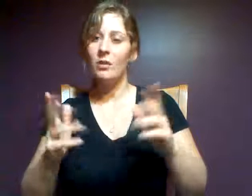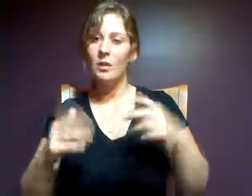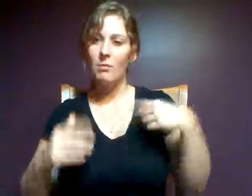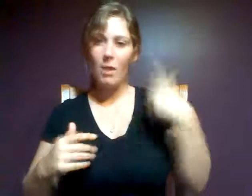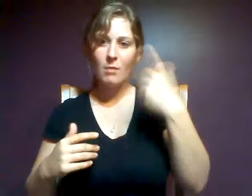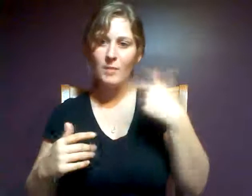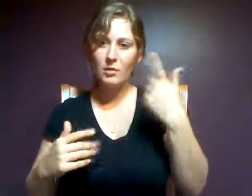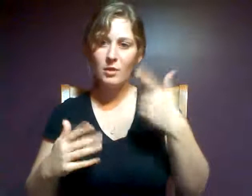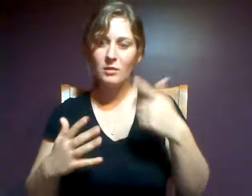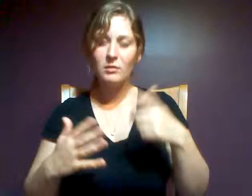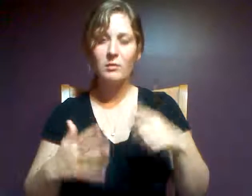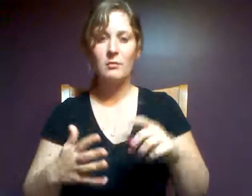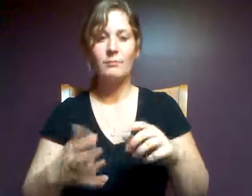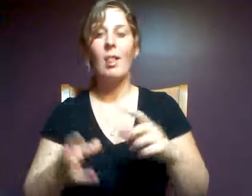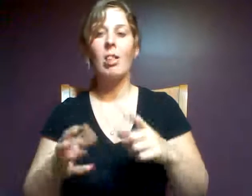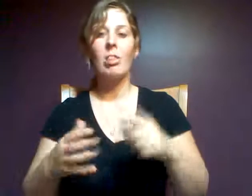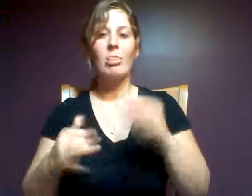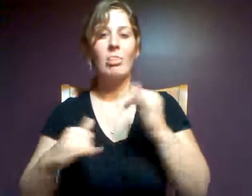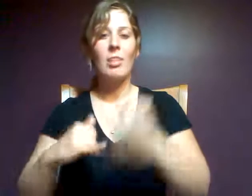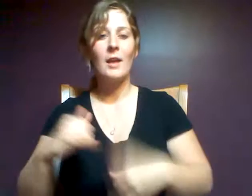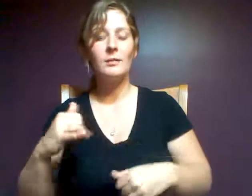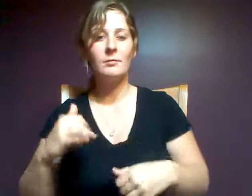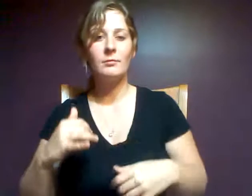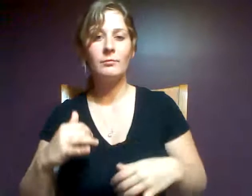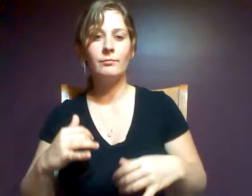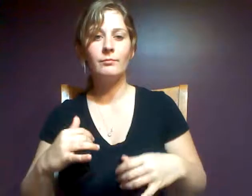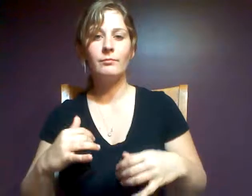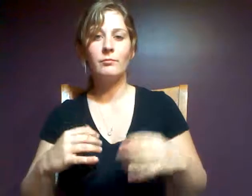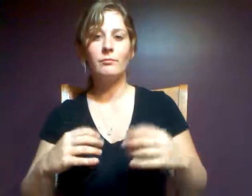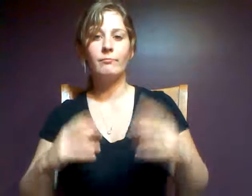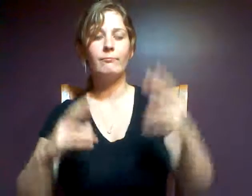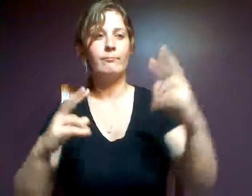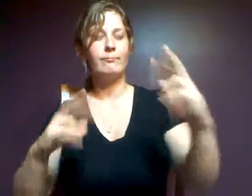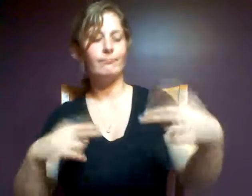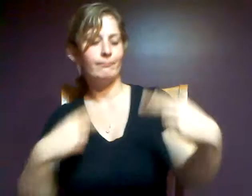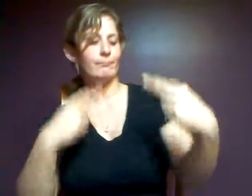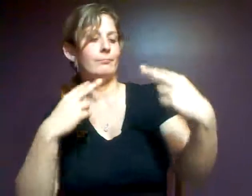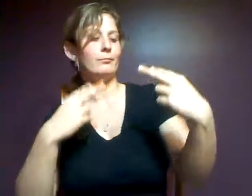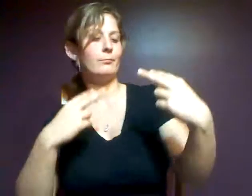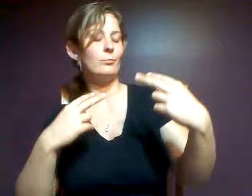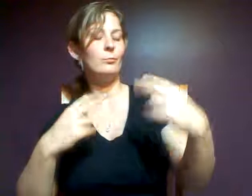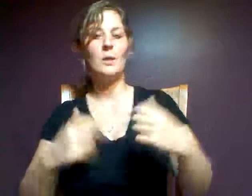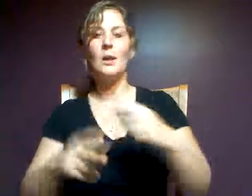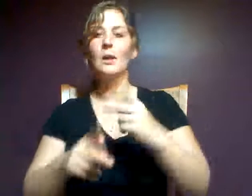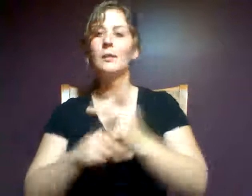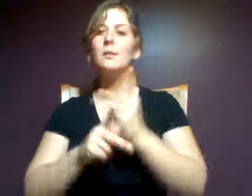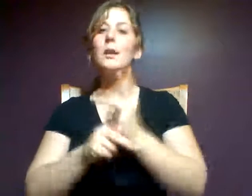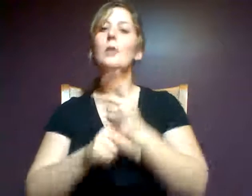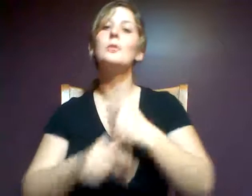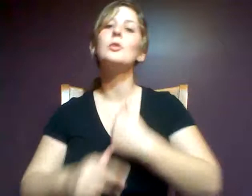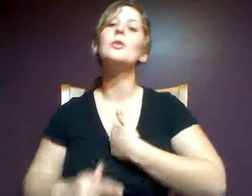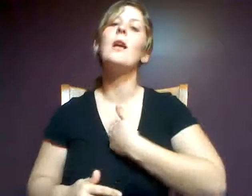and looking after yourself. These 6 themes are crucial starting points for anyone serious about delivering body